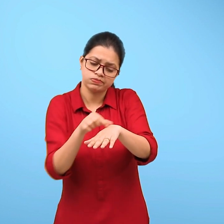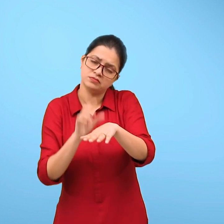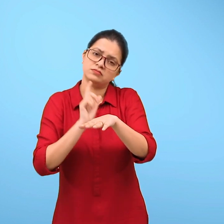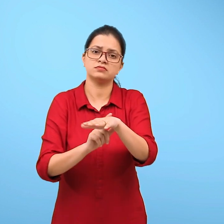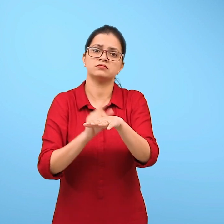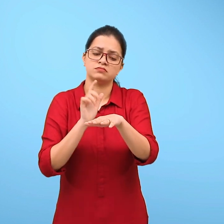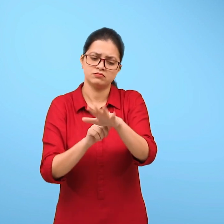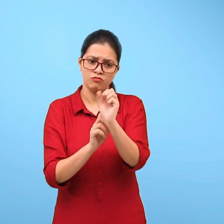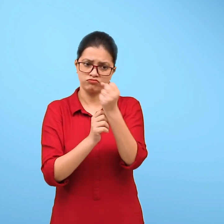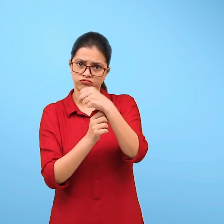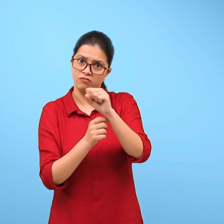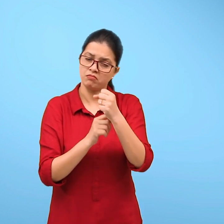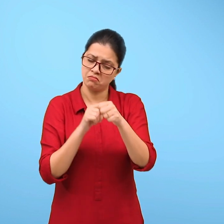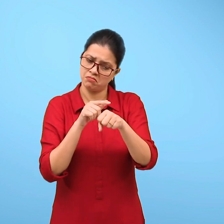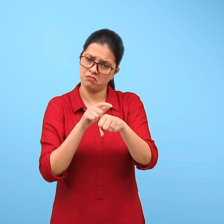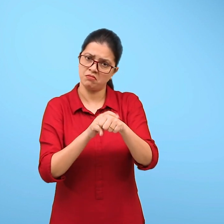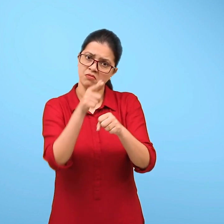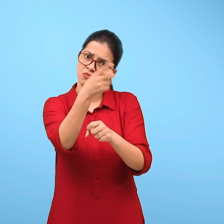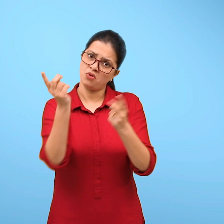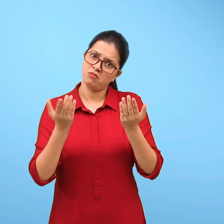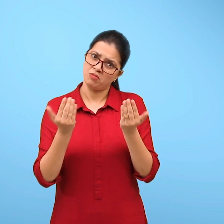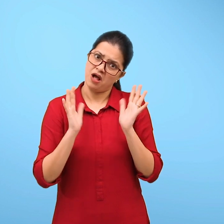What will happen if it has only one bone?